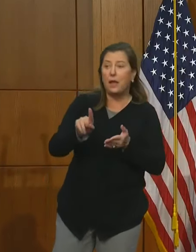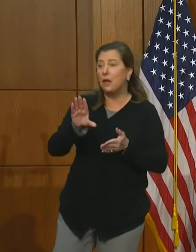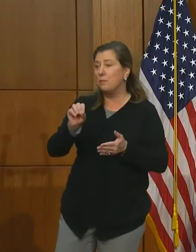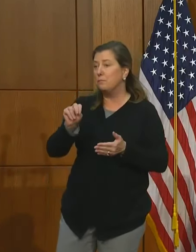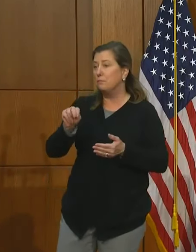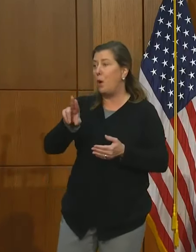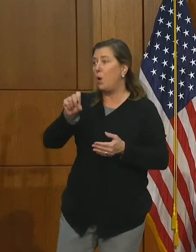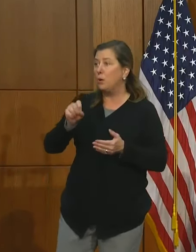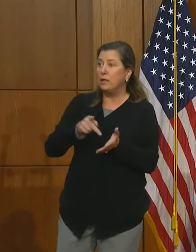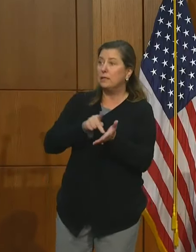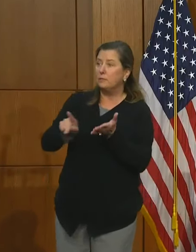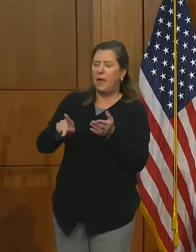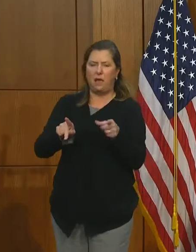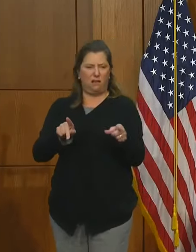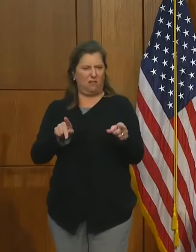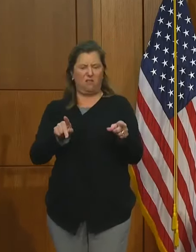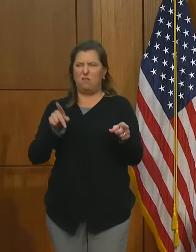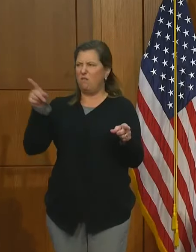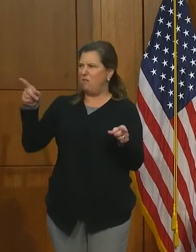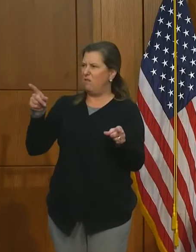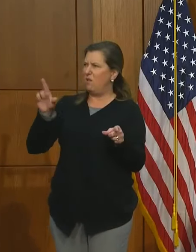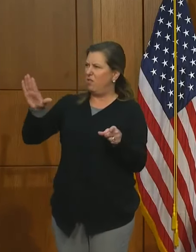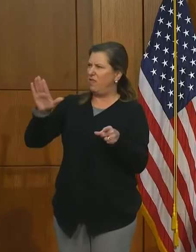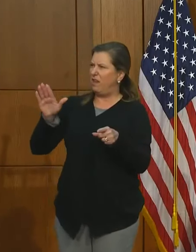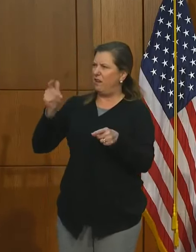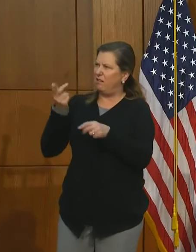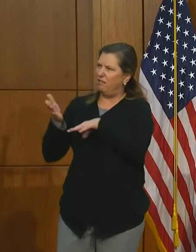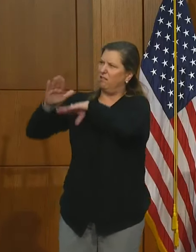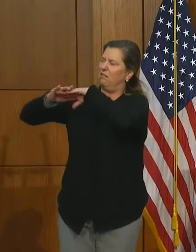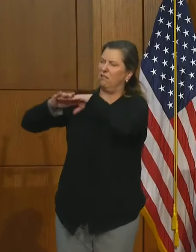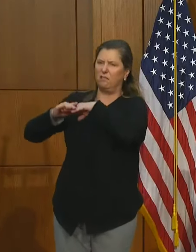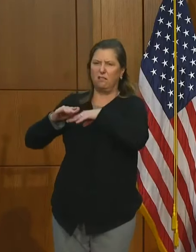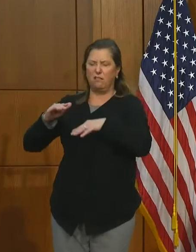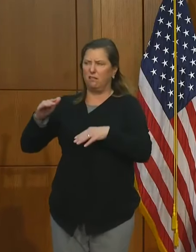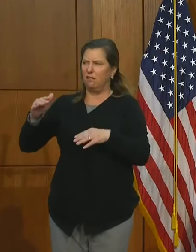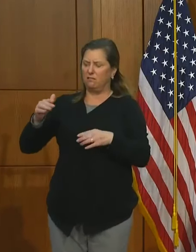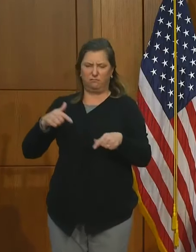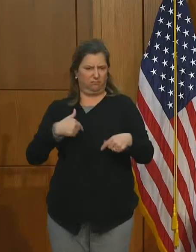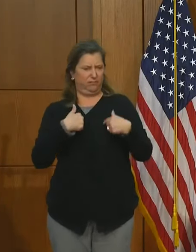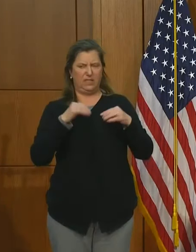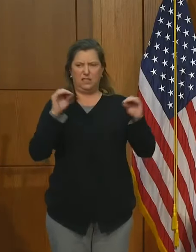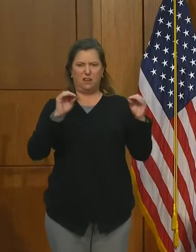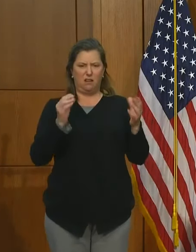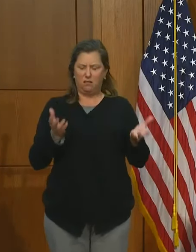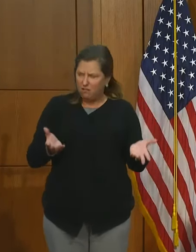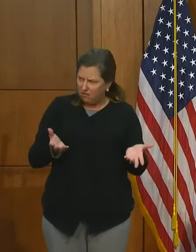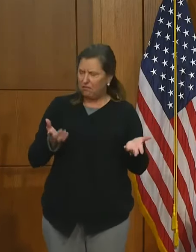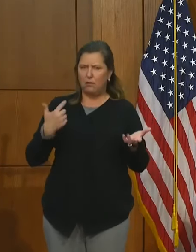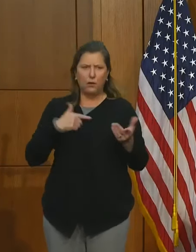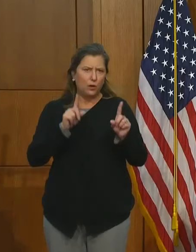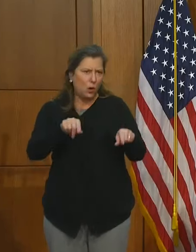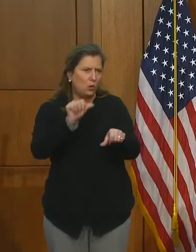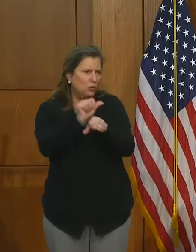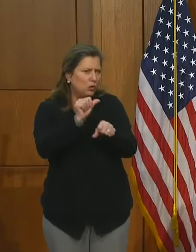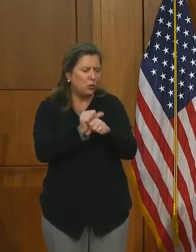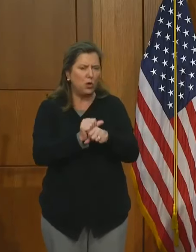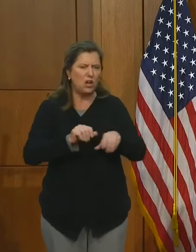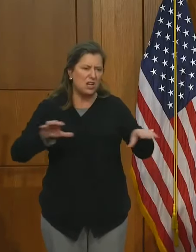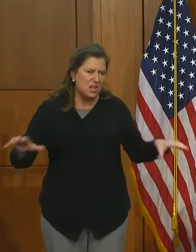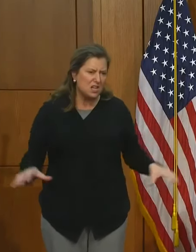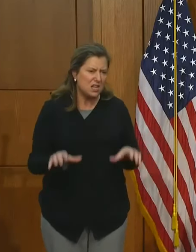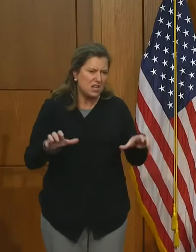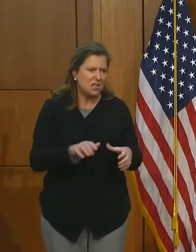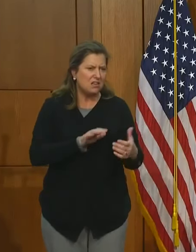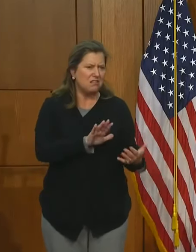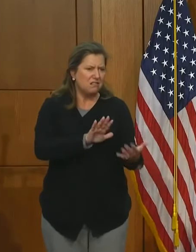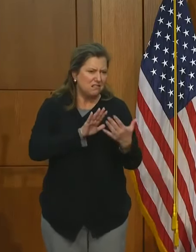are getting subsidized incomes, unemployment checks. They say we're still going to work and we are on the front